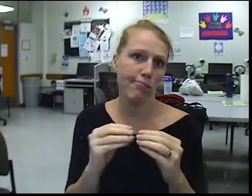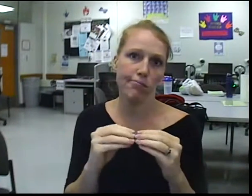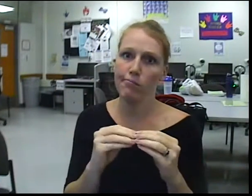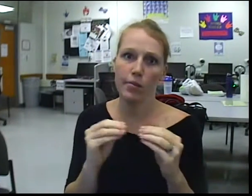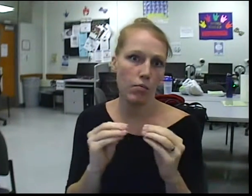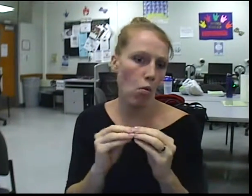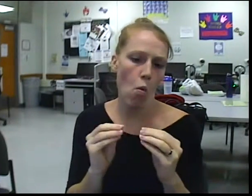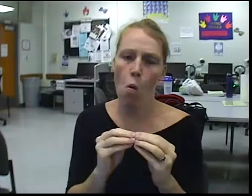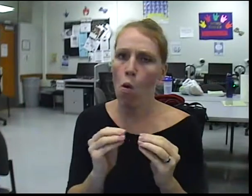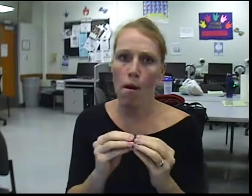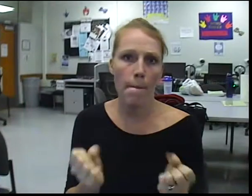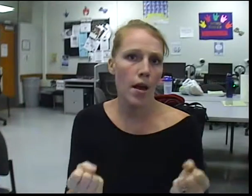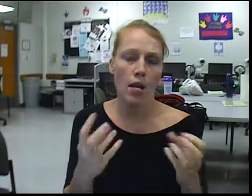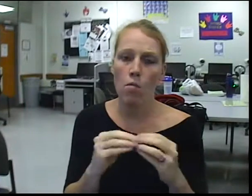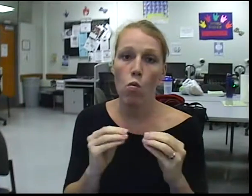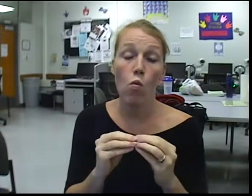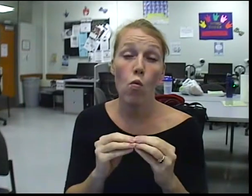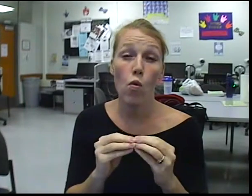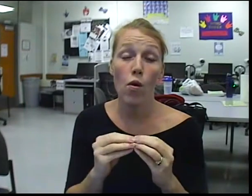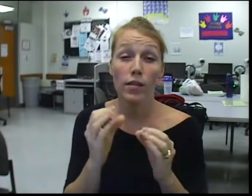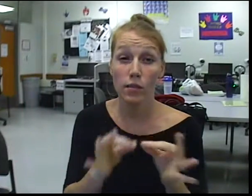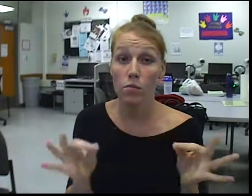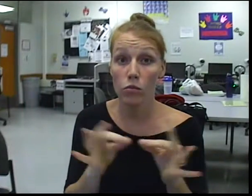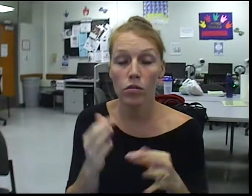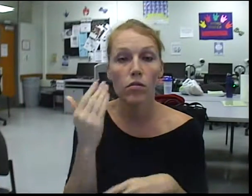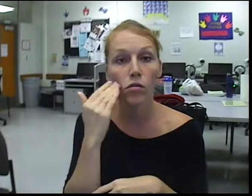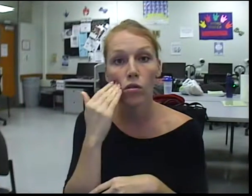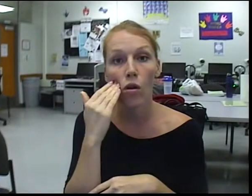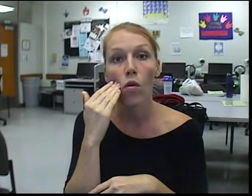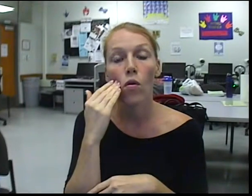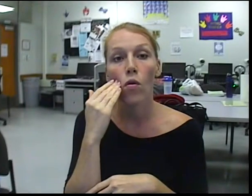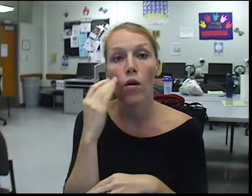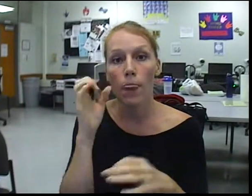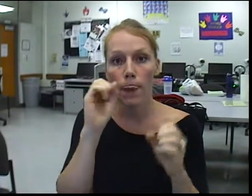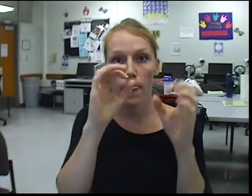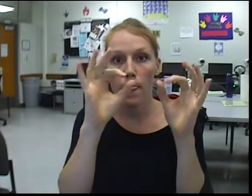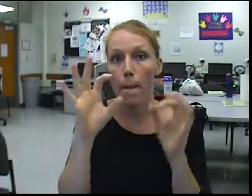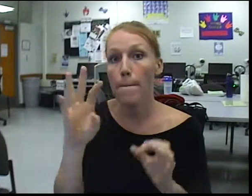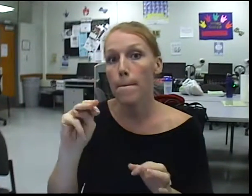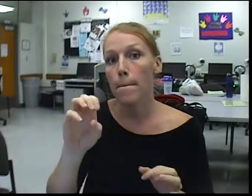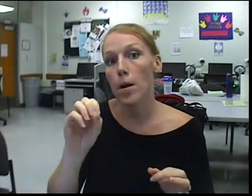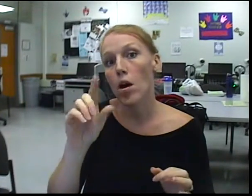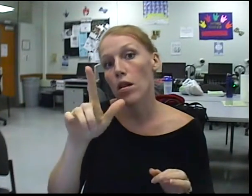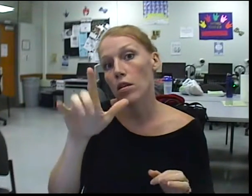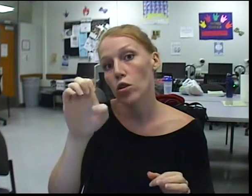about the particles in the air or the molecules in the air at different temperatures.